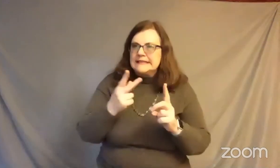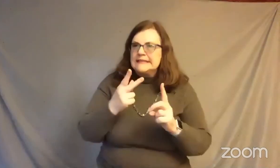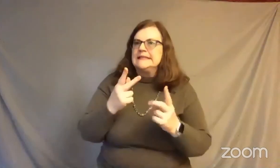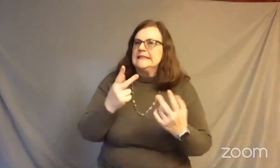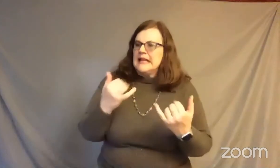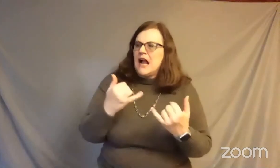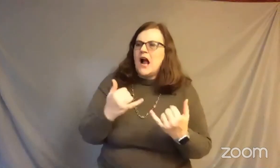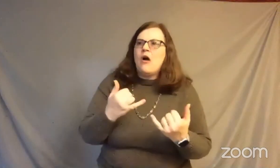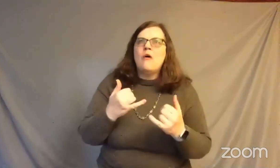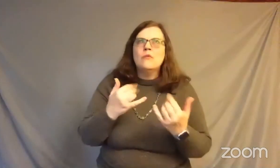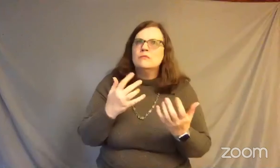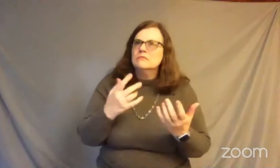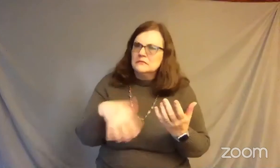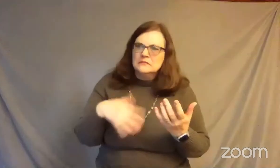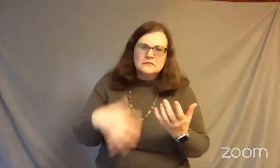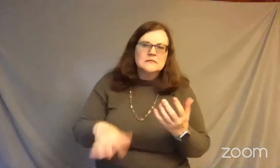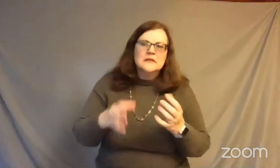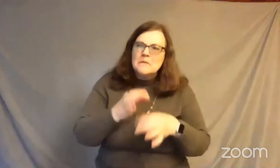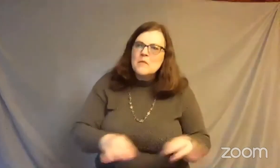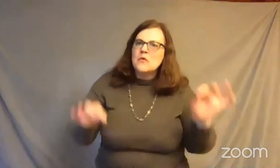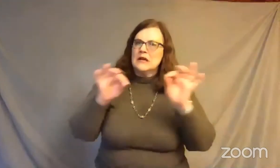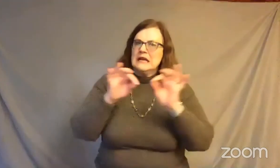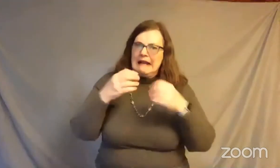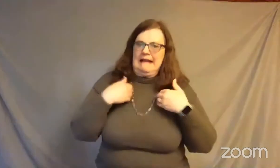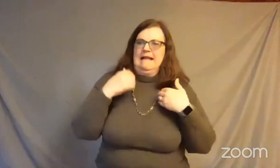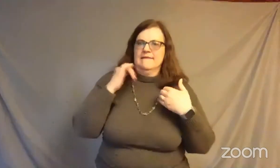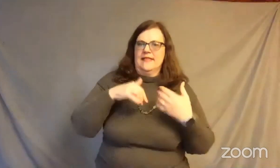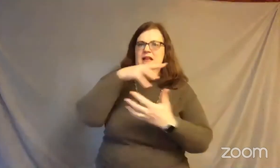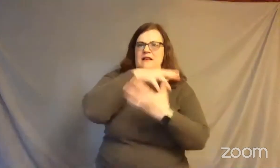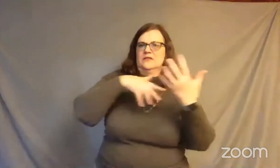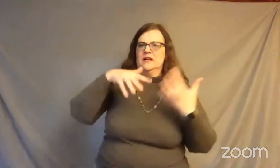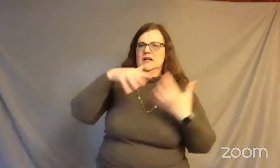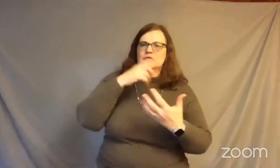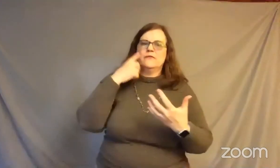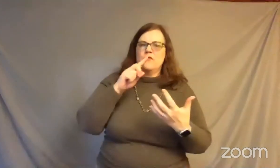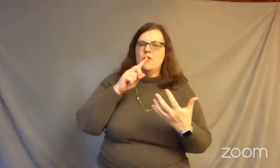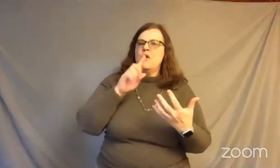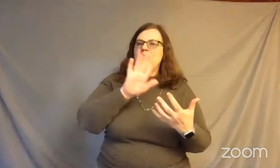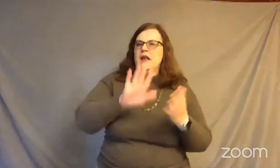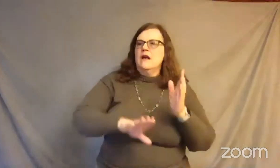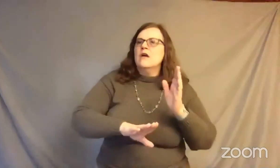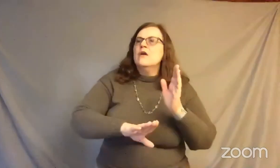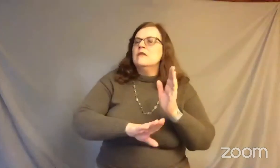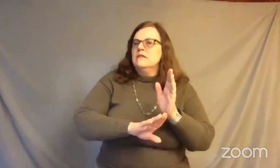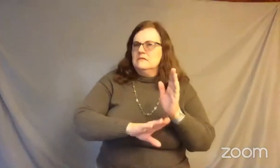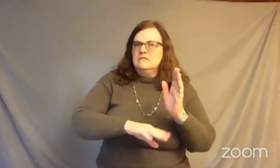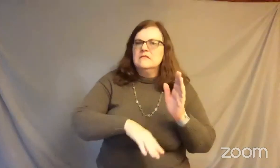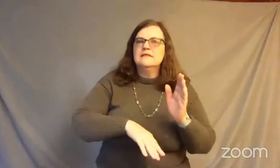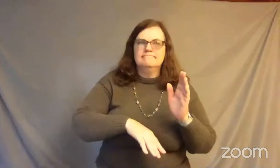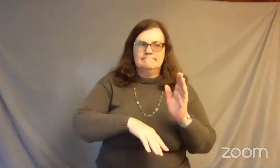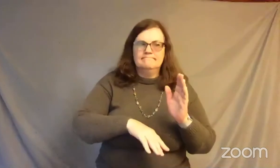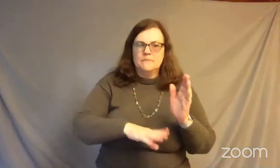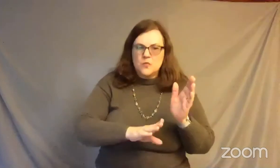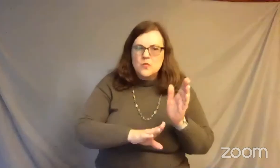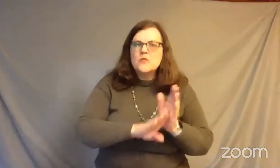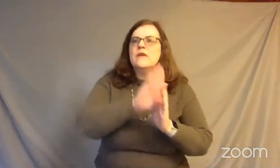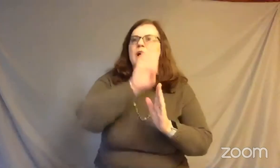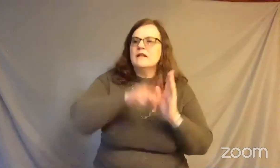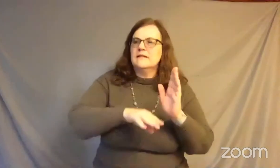And I will admit, I have changed my perspective on this over time. I think it is so critical for language development to